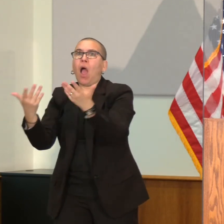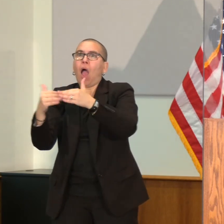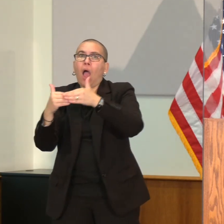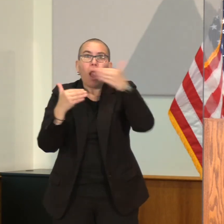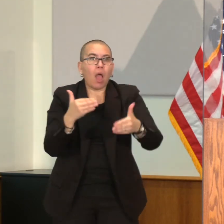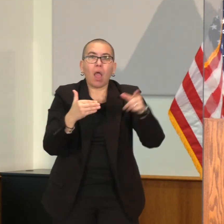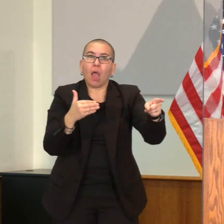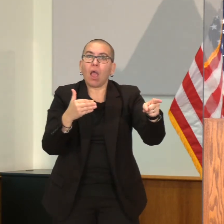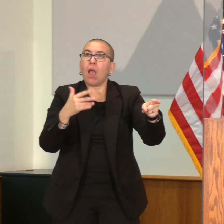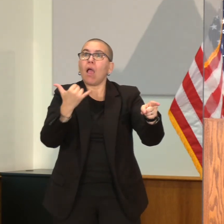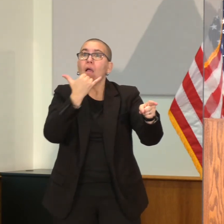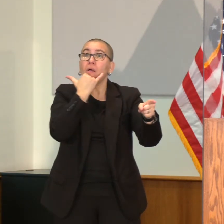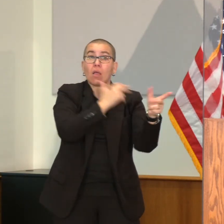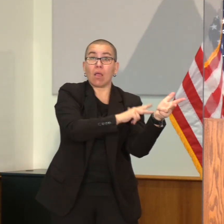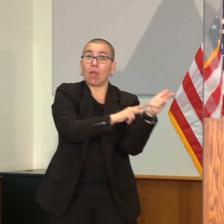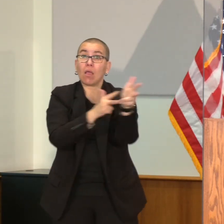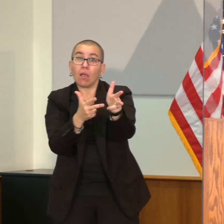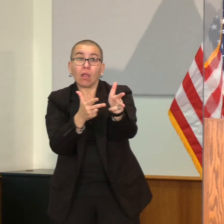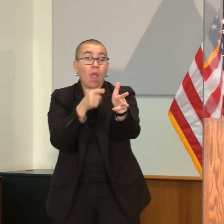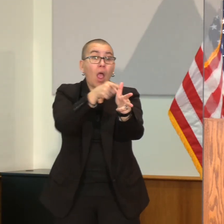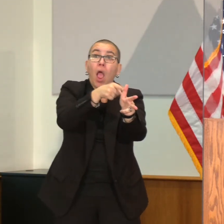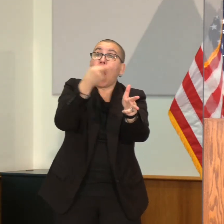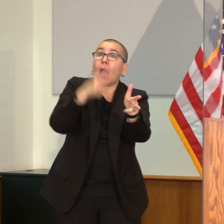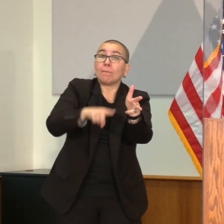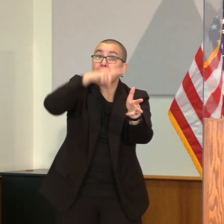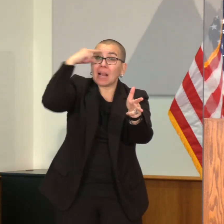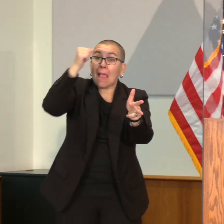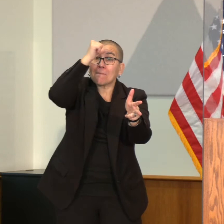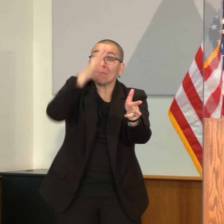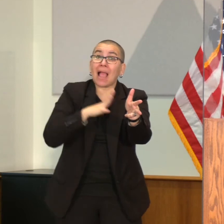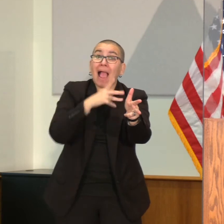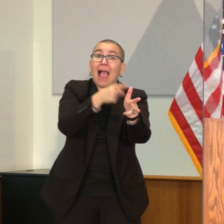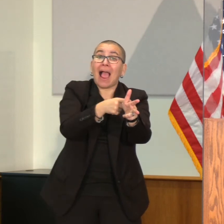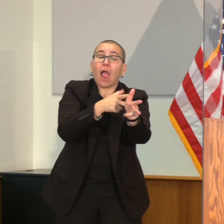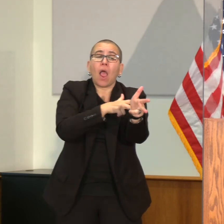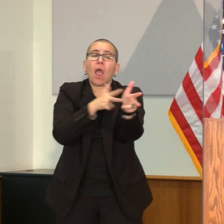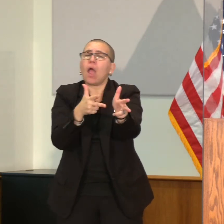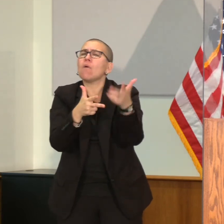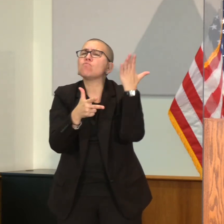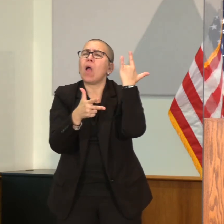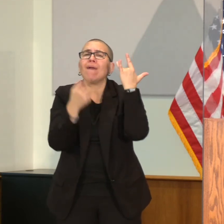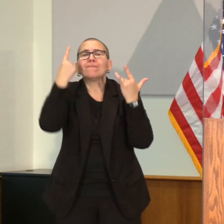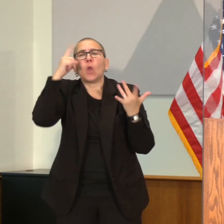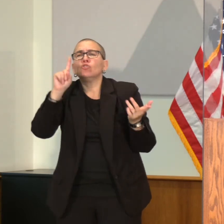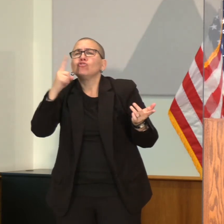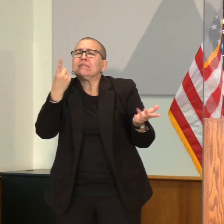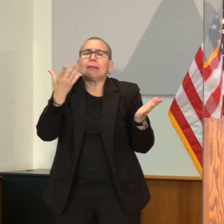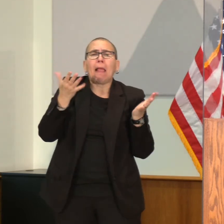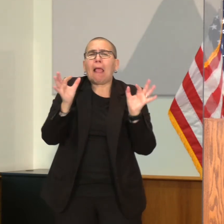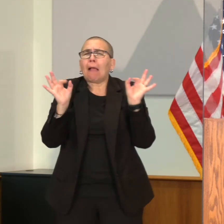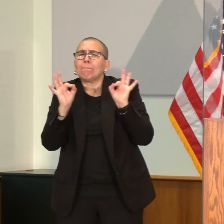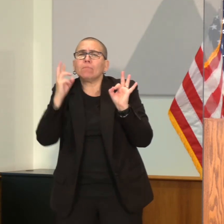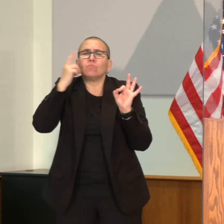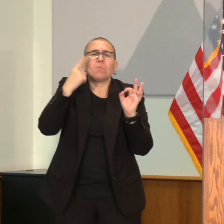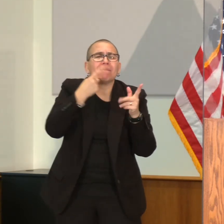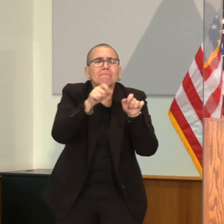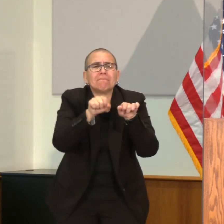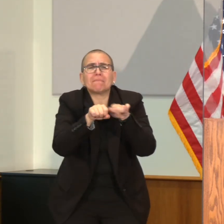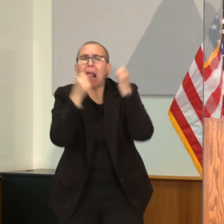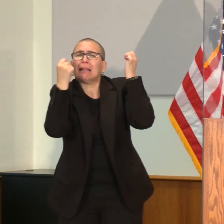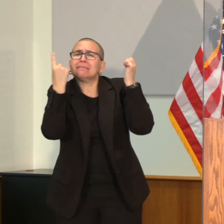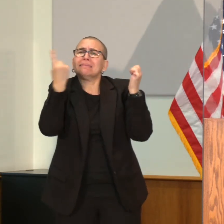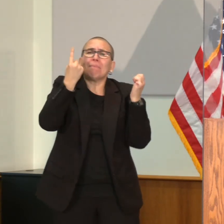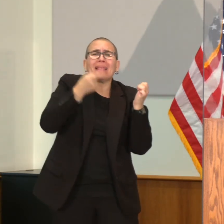old. After a traffic stop for a misdemeanor administrative suspected violation.